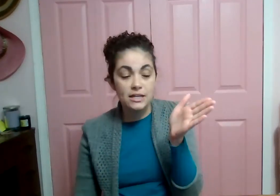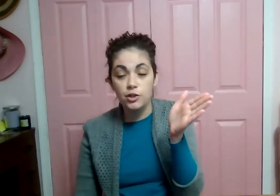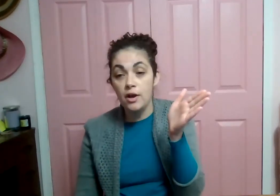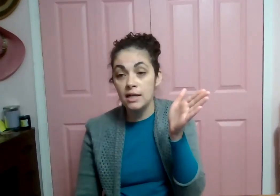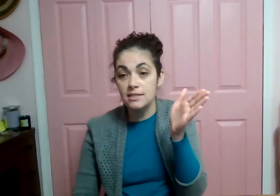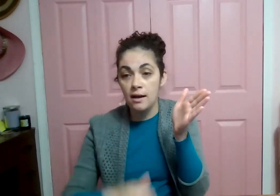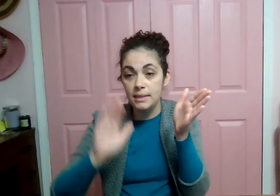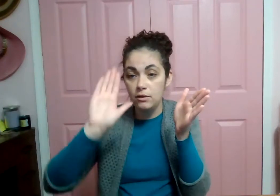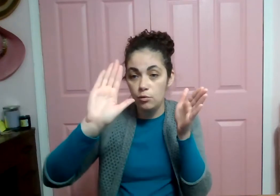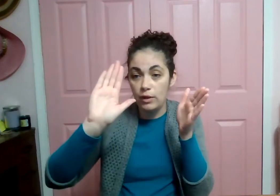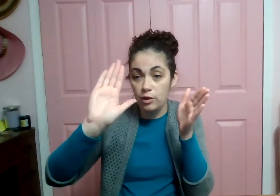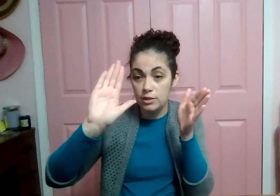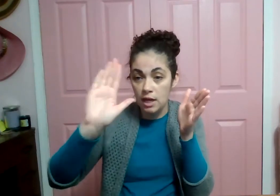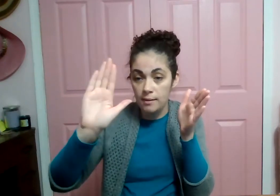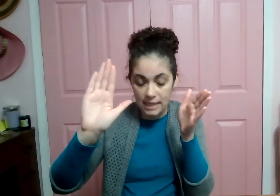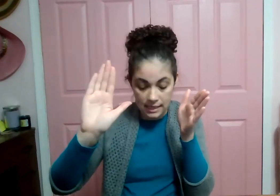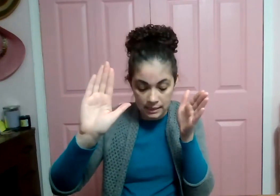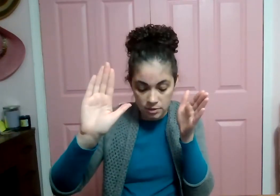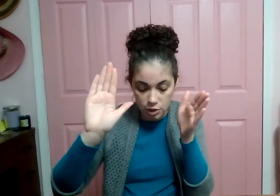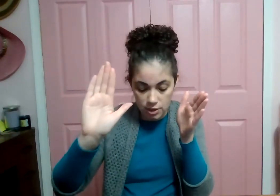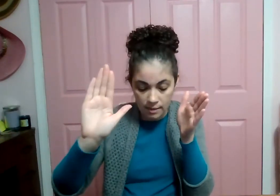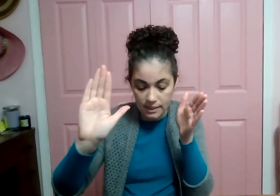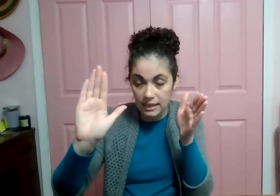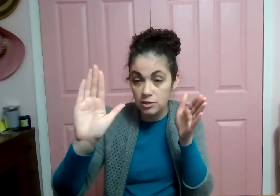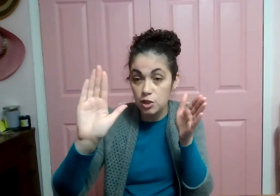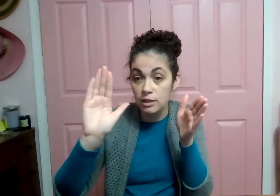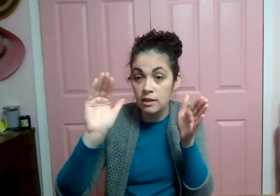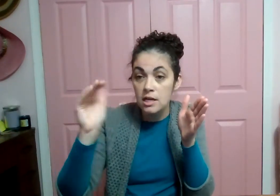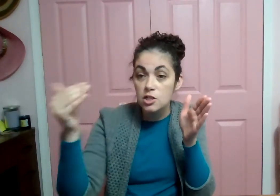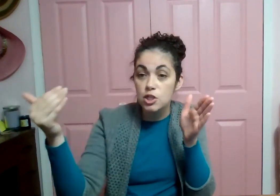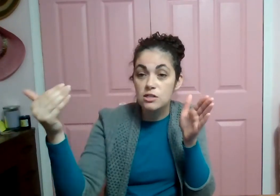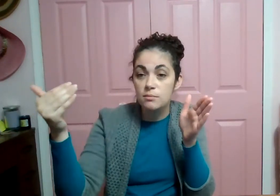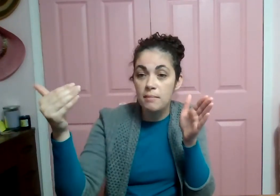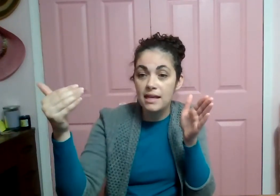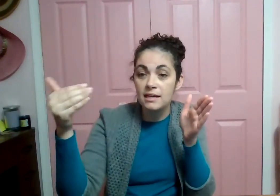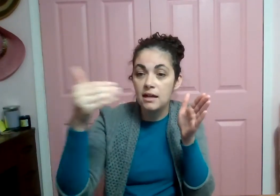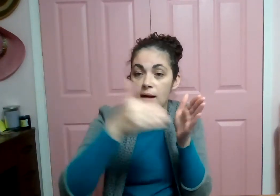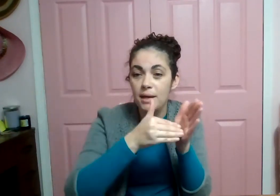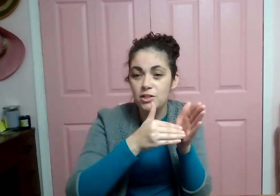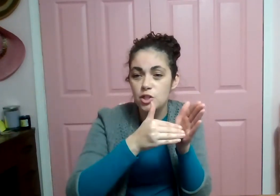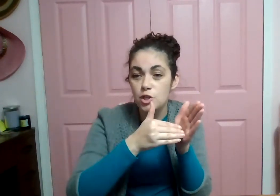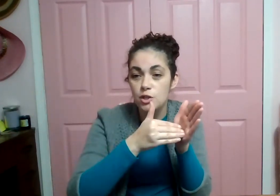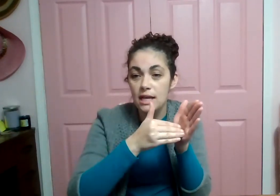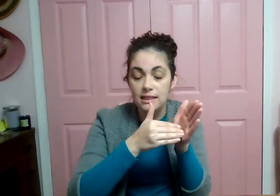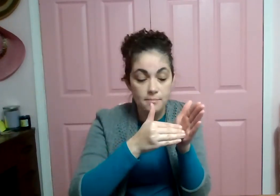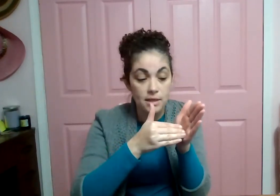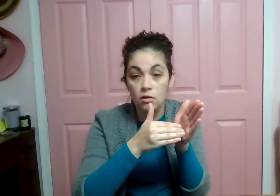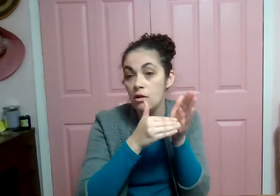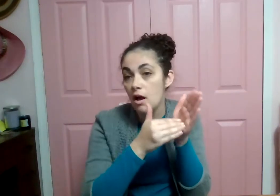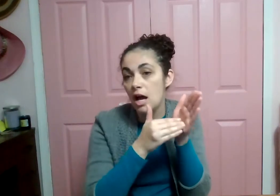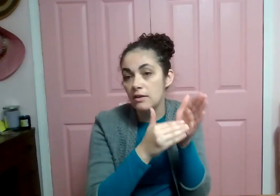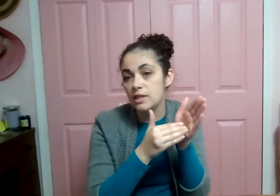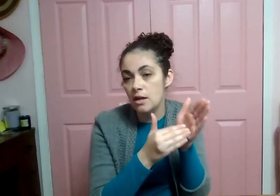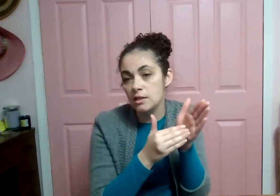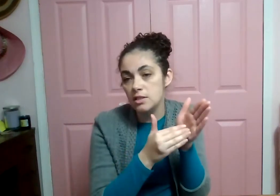take your non-dominant with your dominant hand. Your dominant hand, you're going to just make in a cup and hit the middle of the